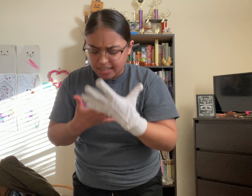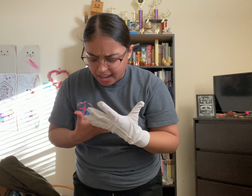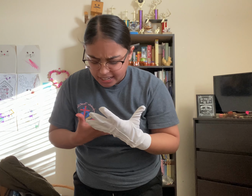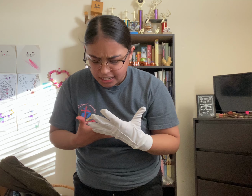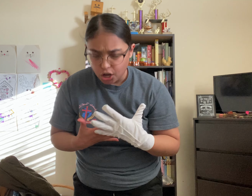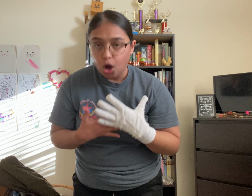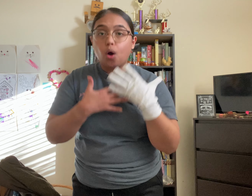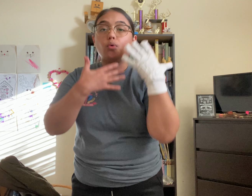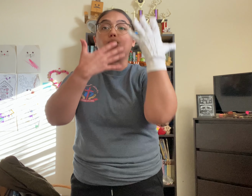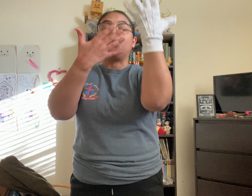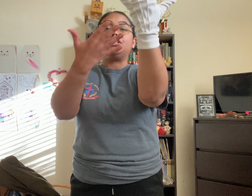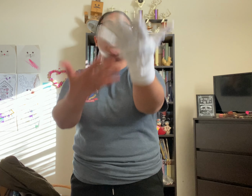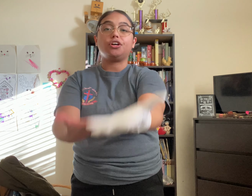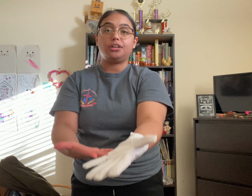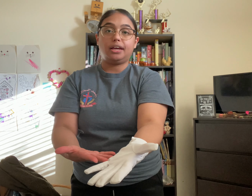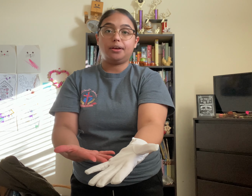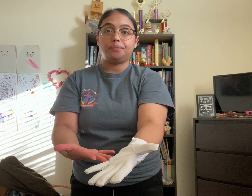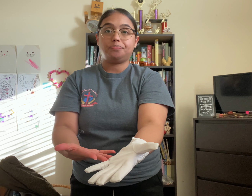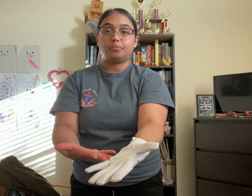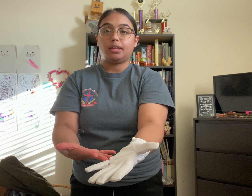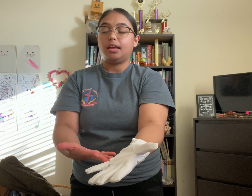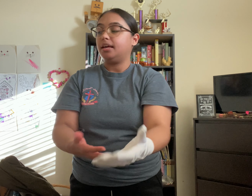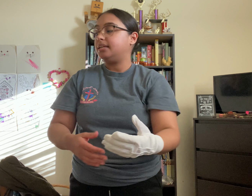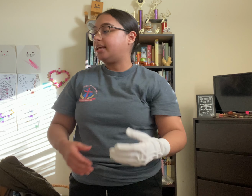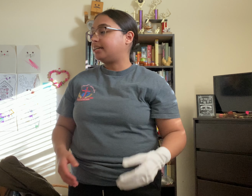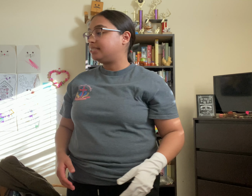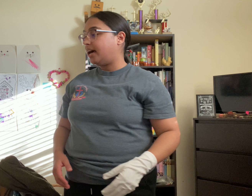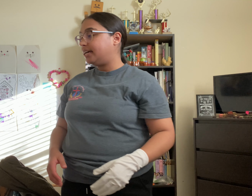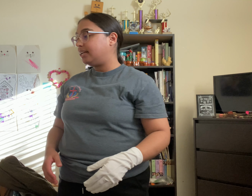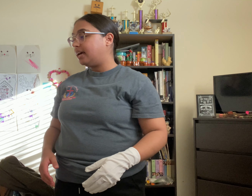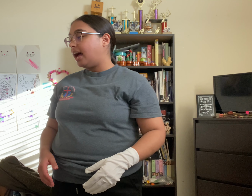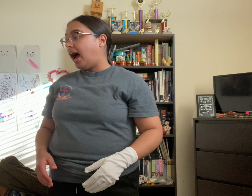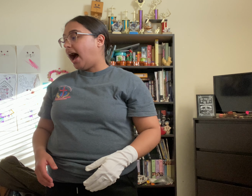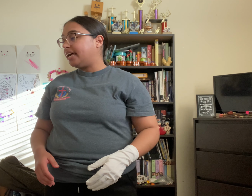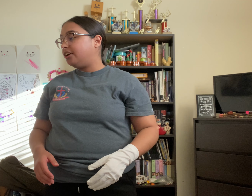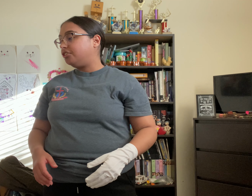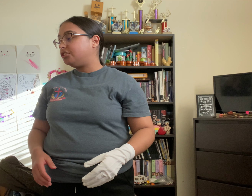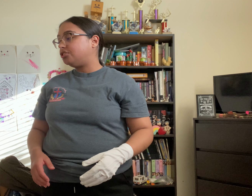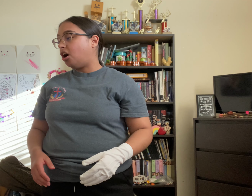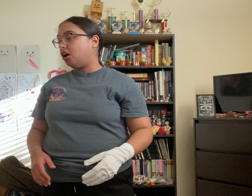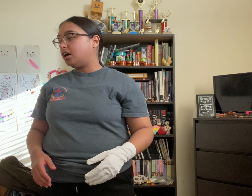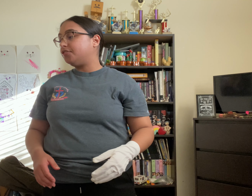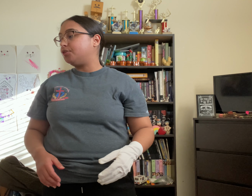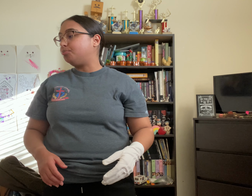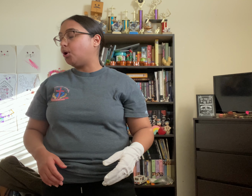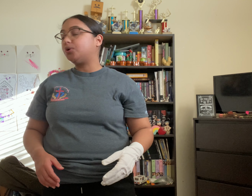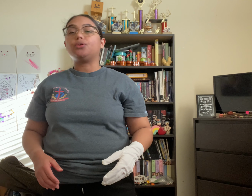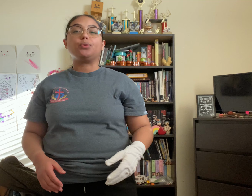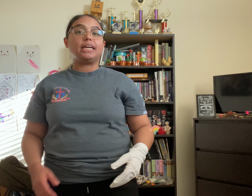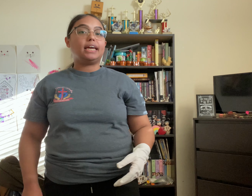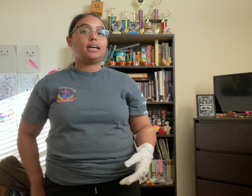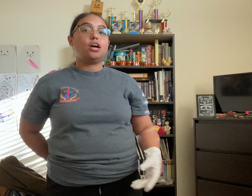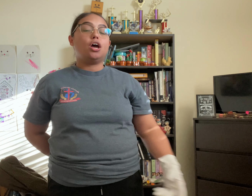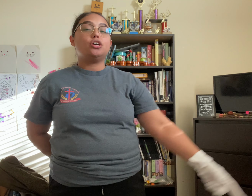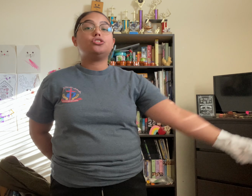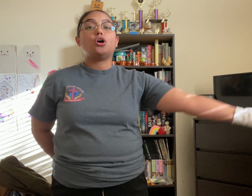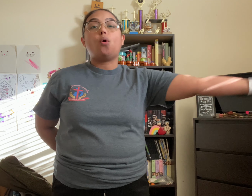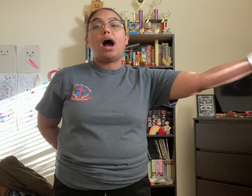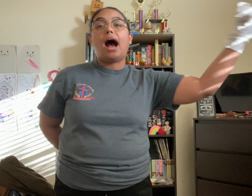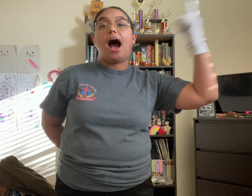sad returning. Next line, I hear the song of the broken ringing. So